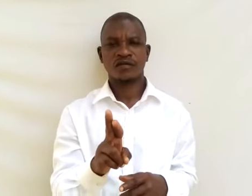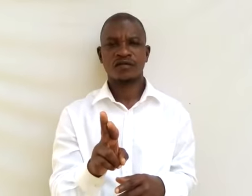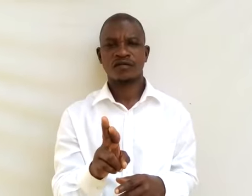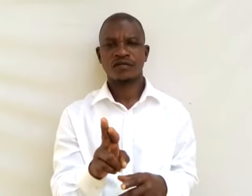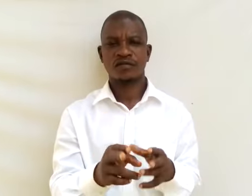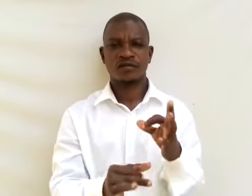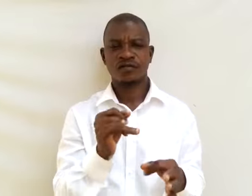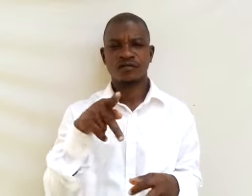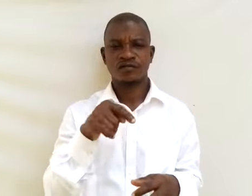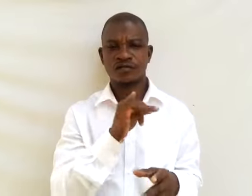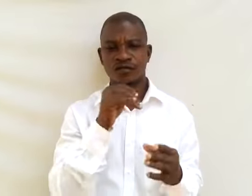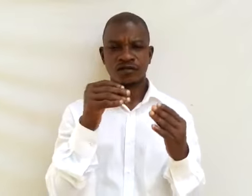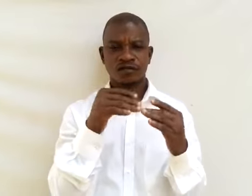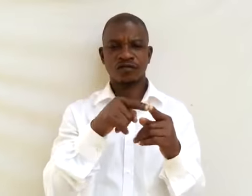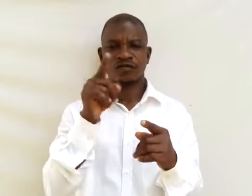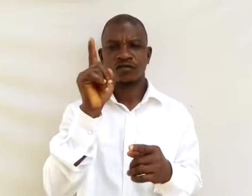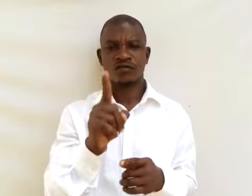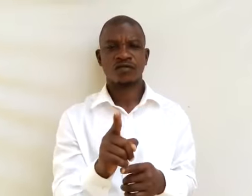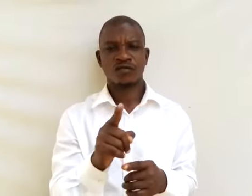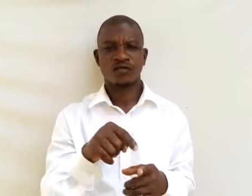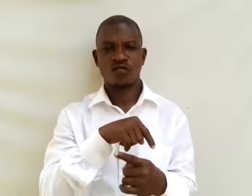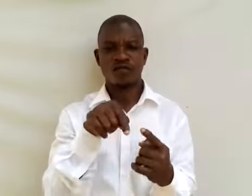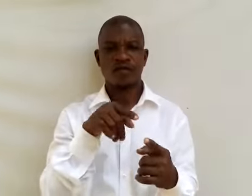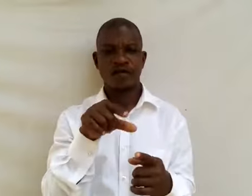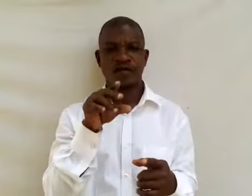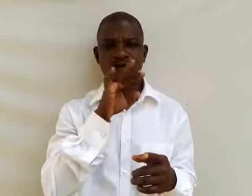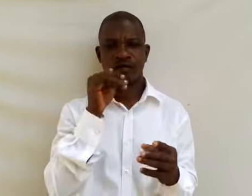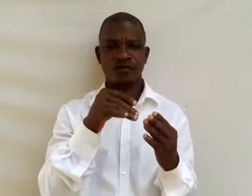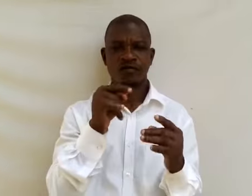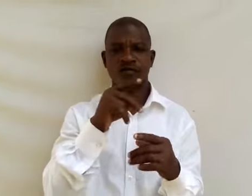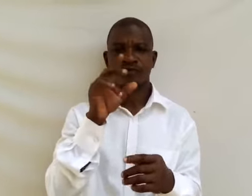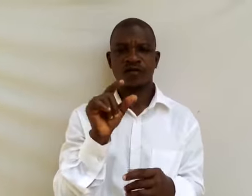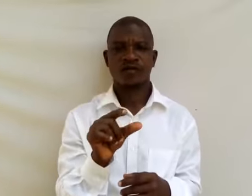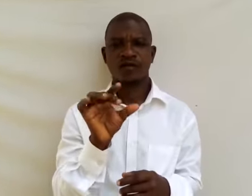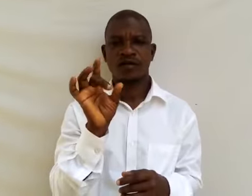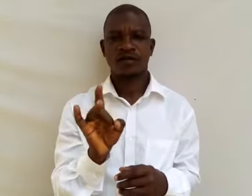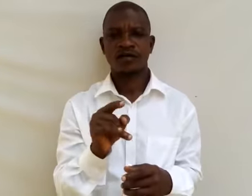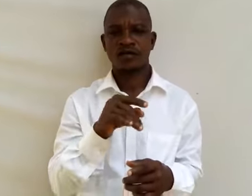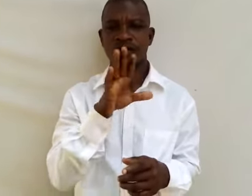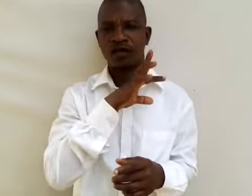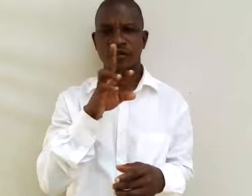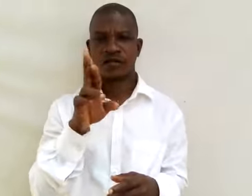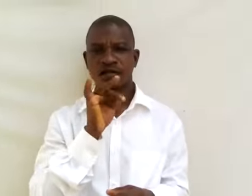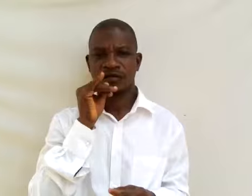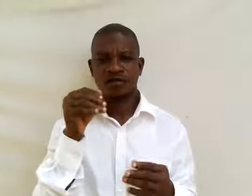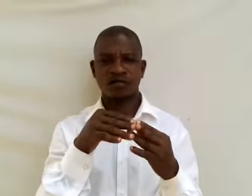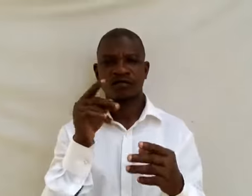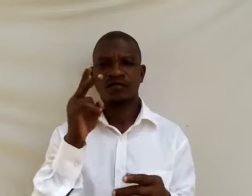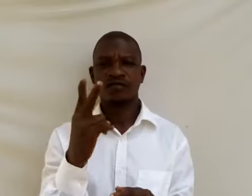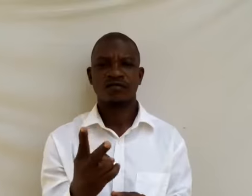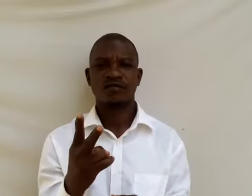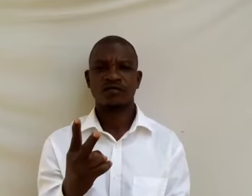if P is equal to 1 when Q is equal to 8 and R is equal to 2.